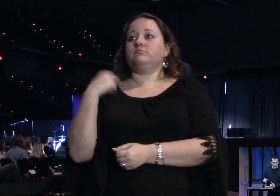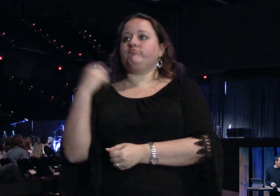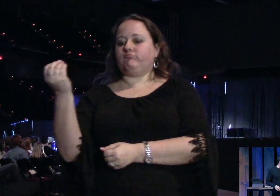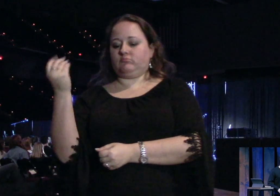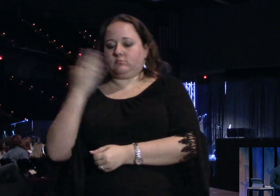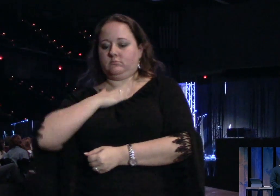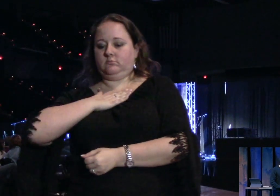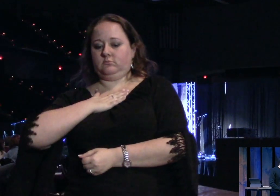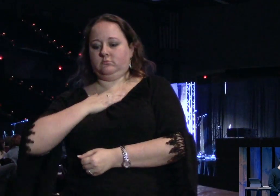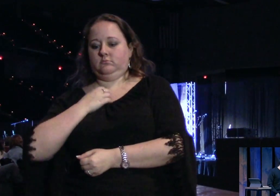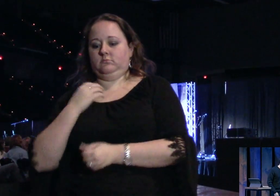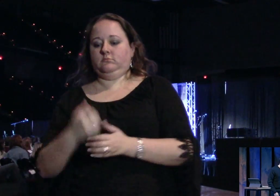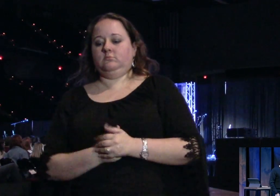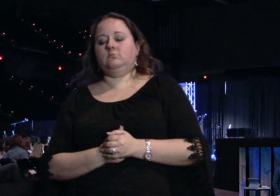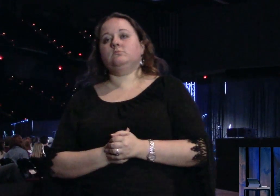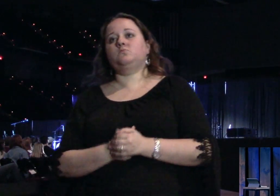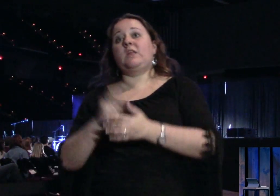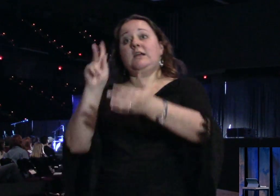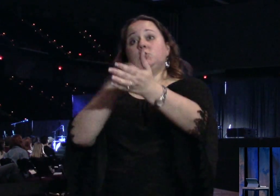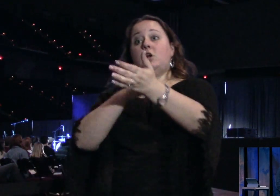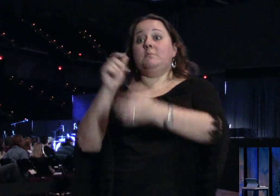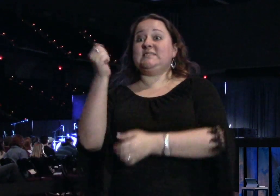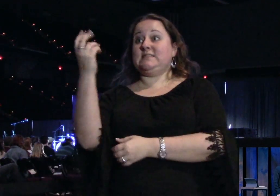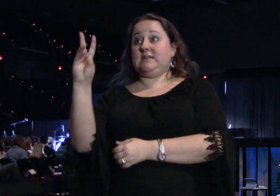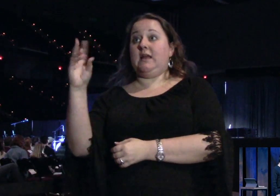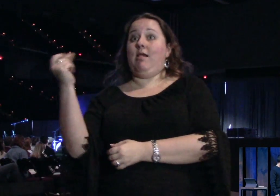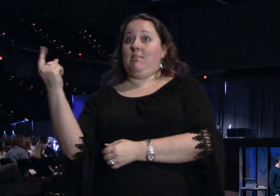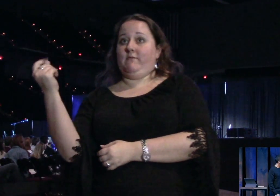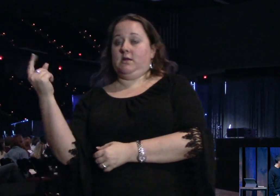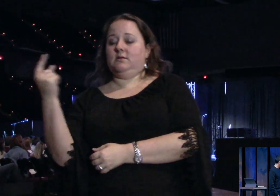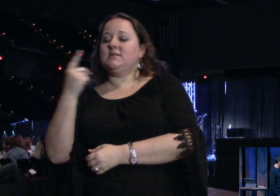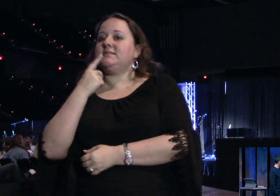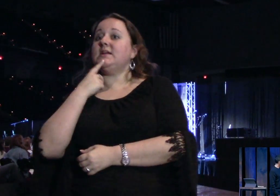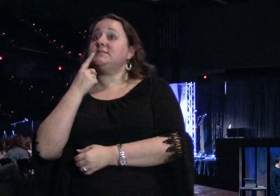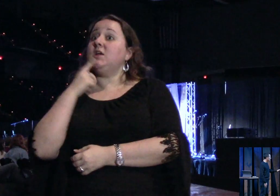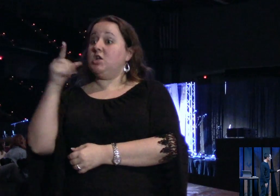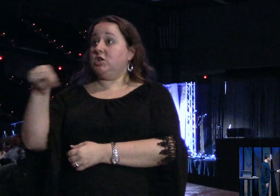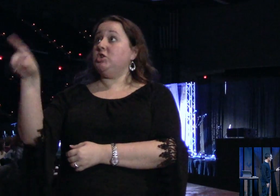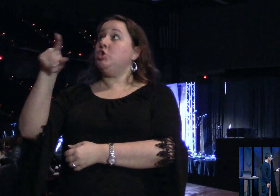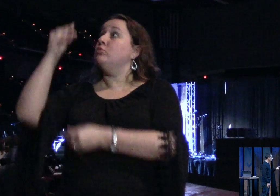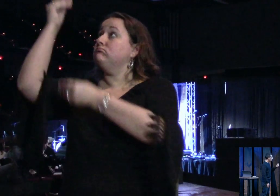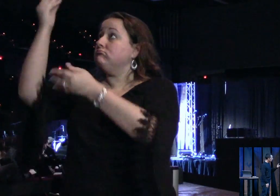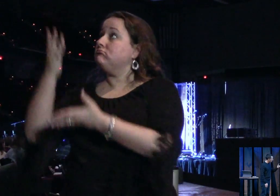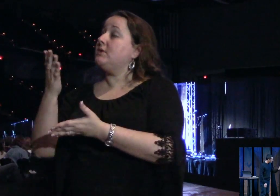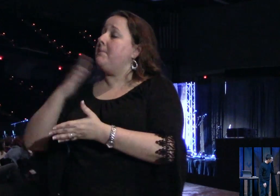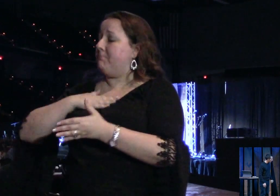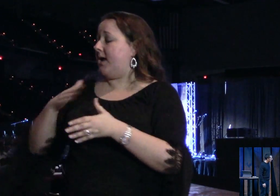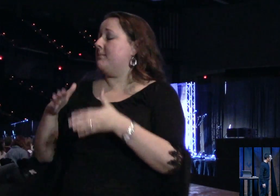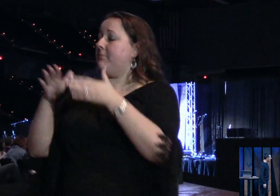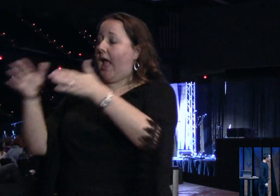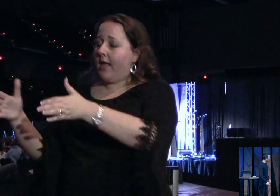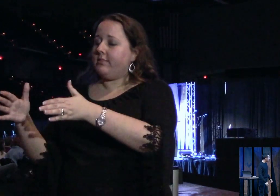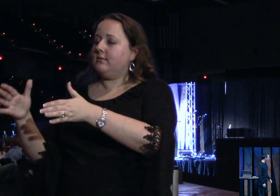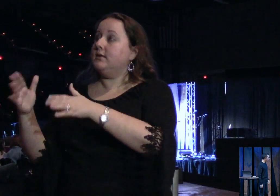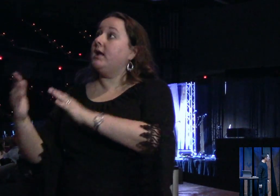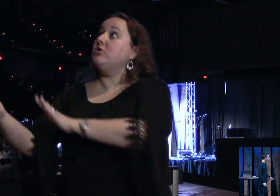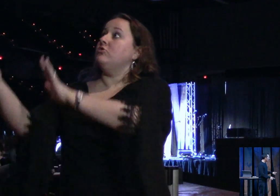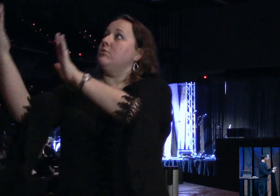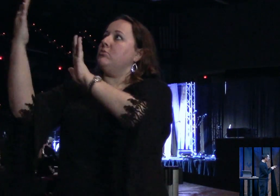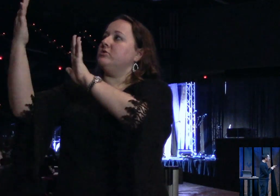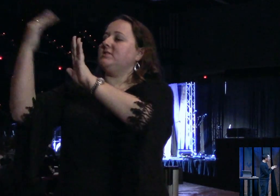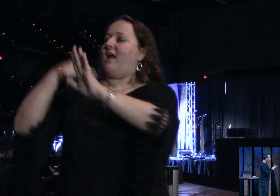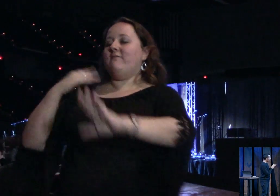it this way. I want you to see this. Go ahead and put it on the screen. Psalm 16:11, it says this: "You make known to me the path of